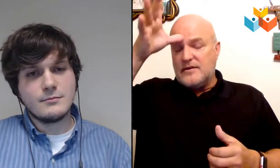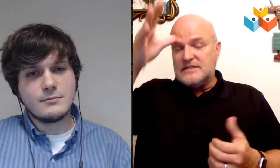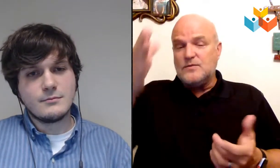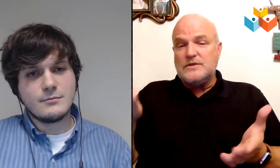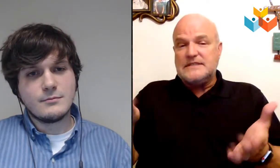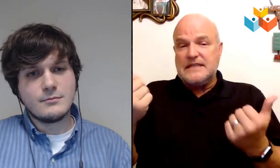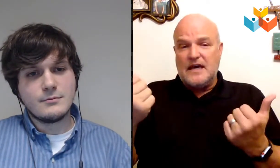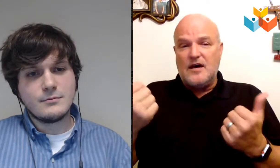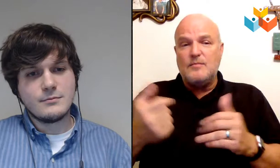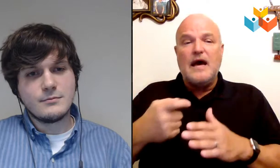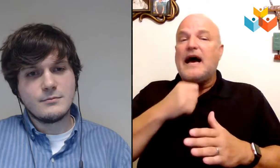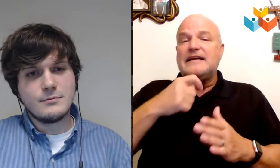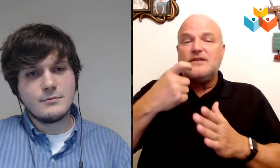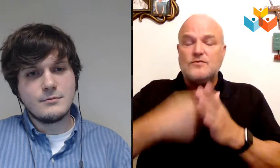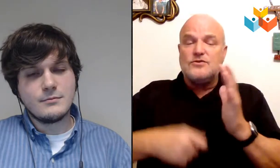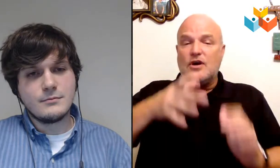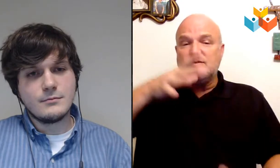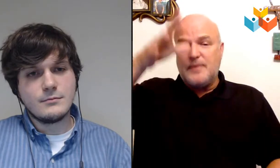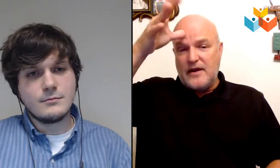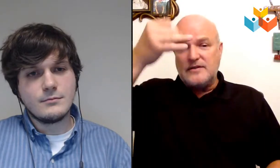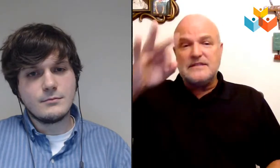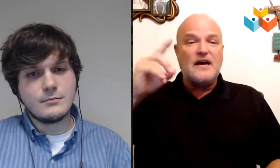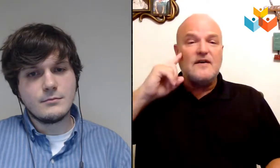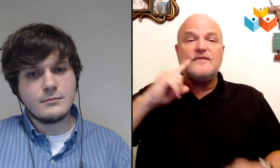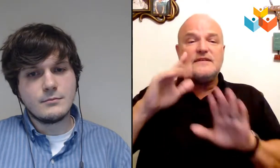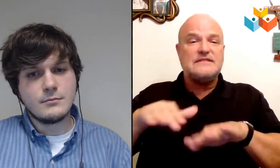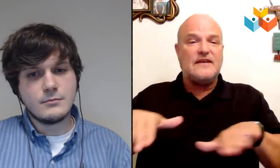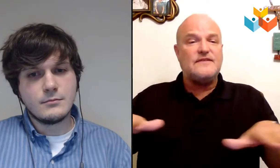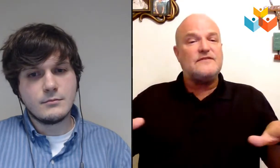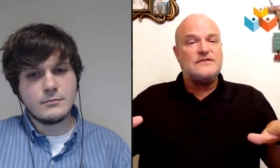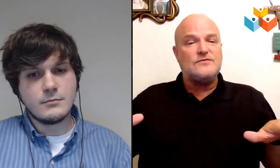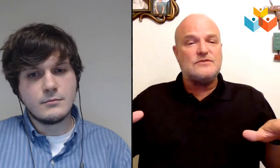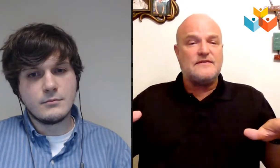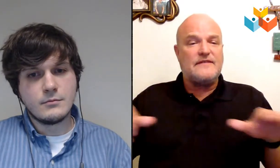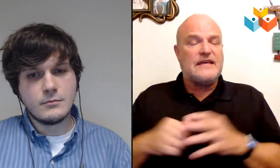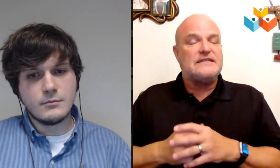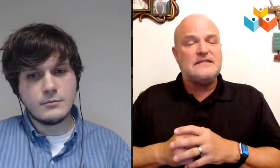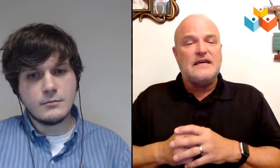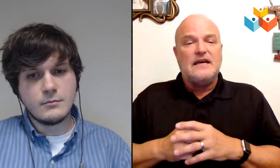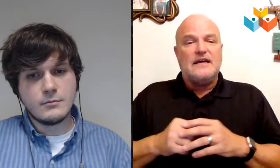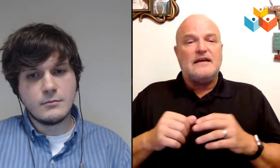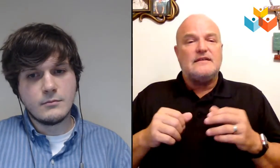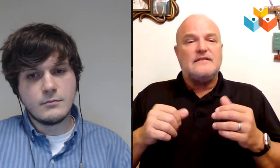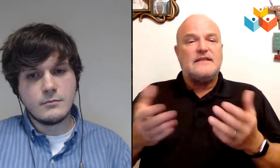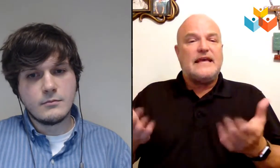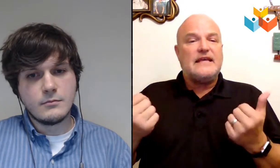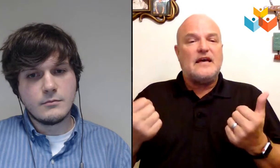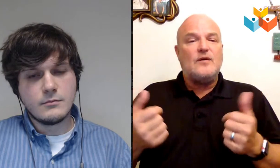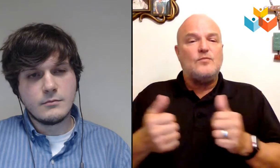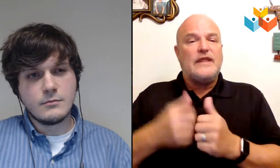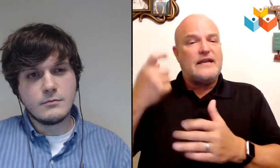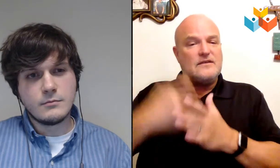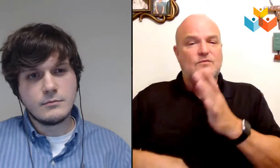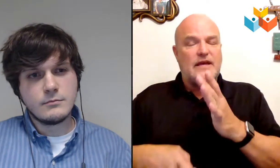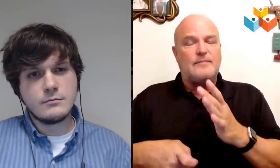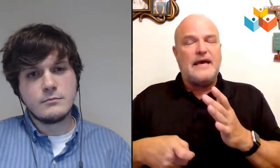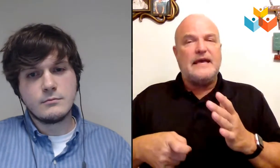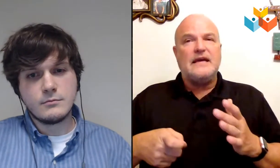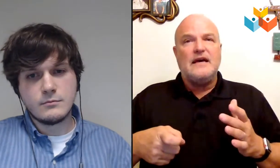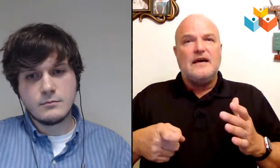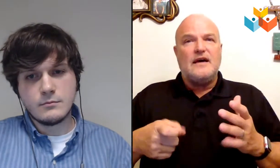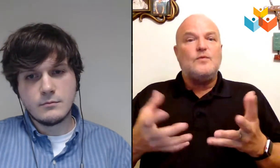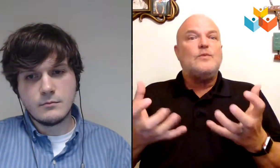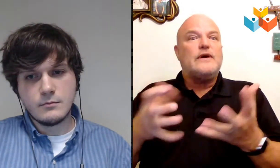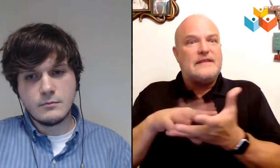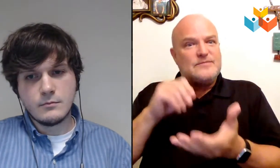Any parents that want to come, I don't charge parents of deaf individuals, the deaf kids. They can come without